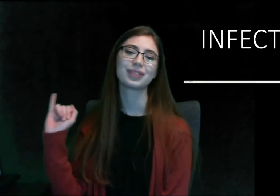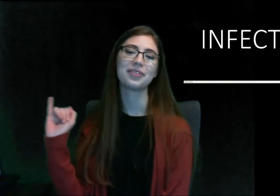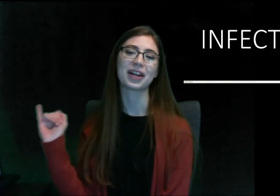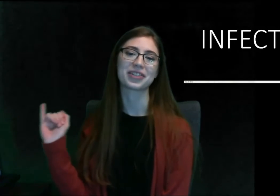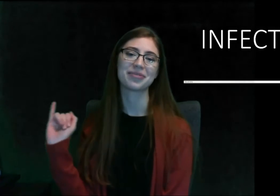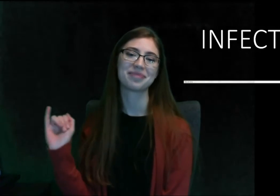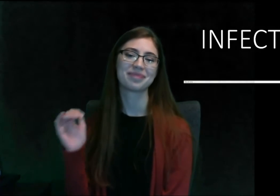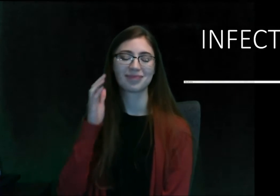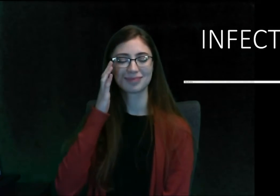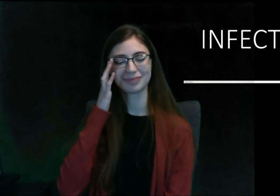Infection.